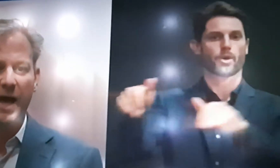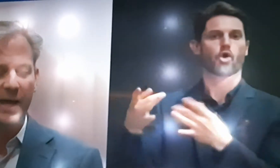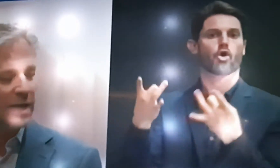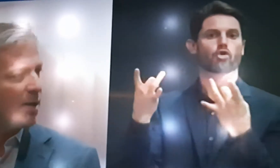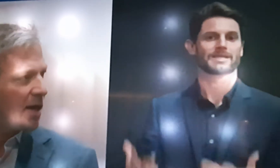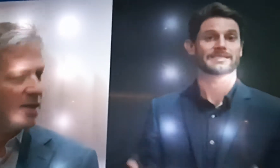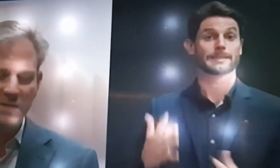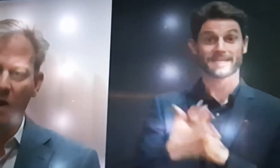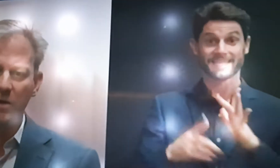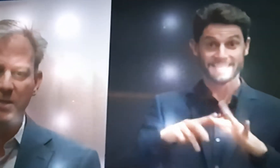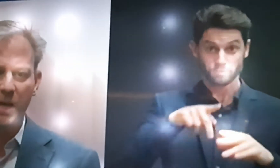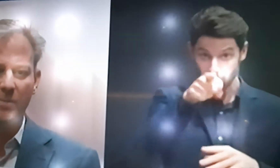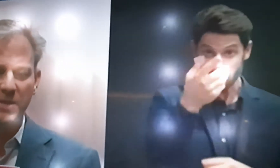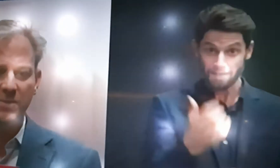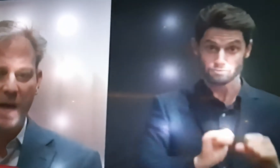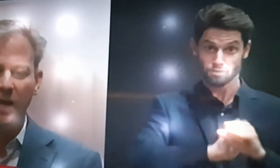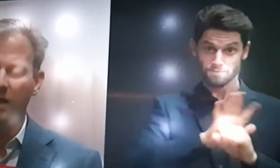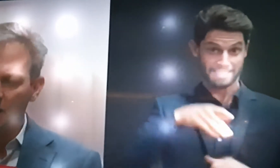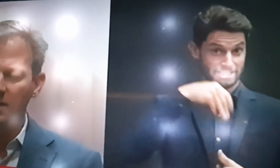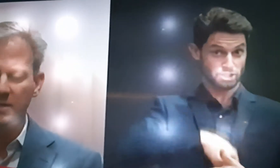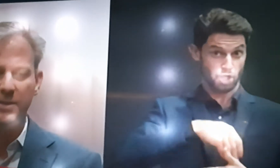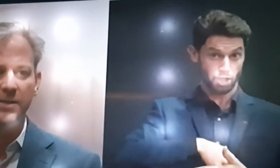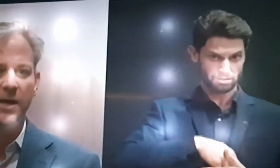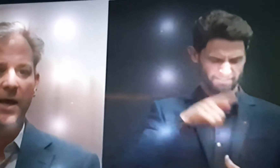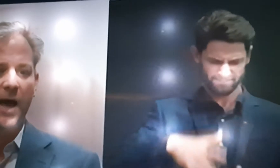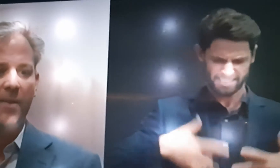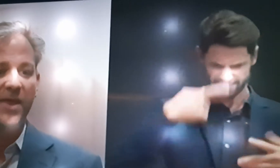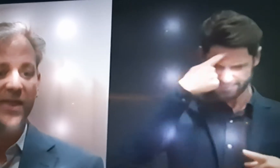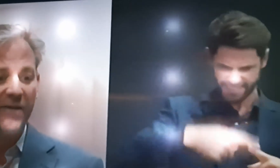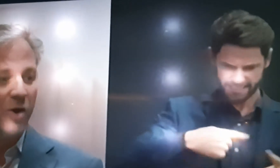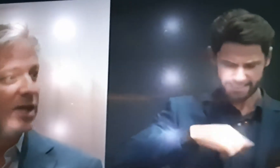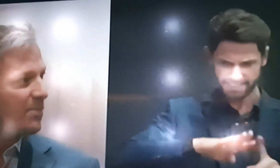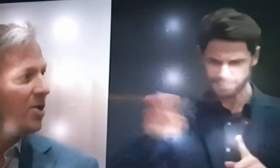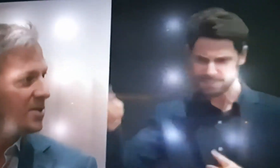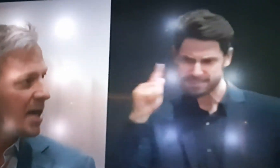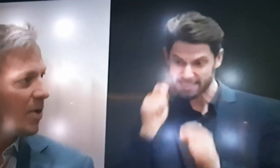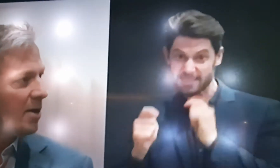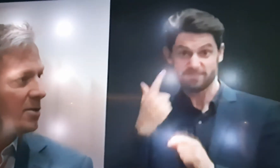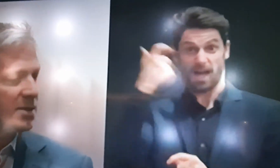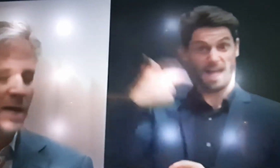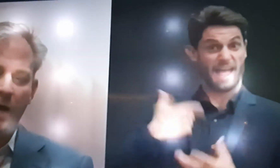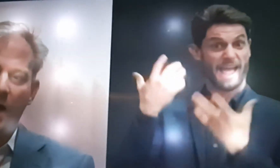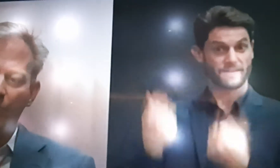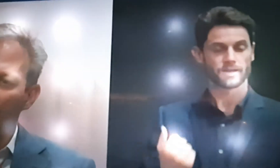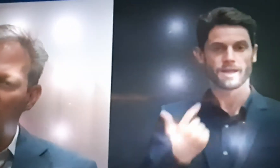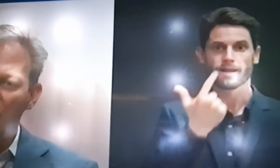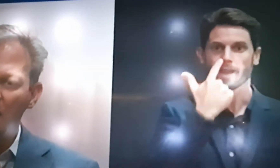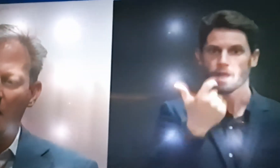are incubating this virus and become symptomatic and get tested, they've not exposed anyone else.